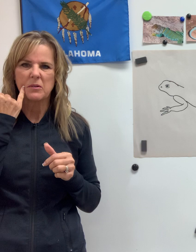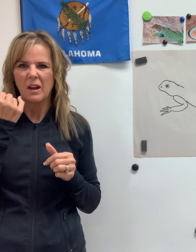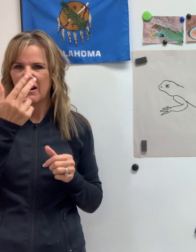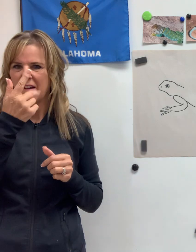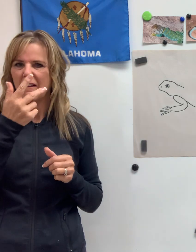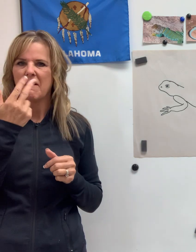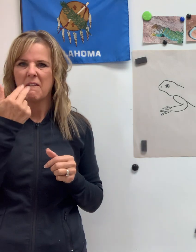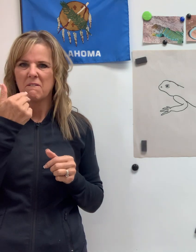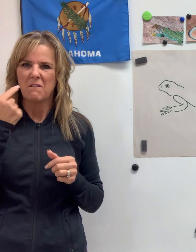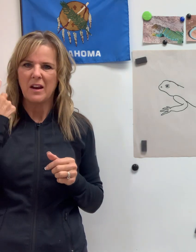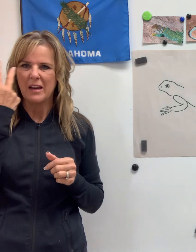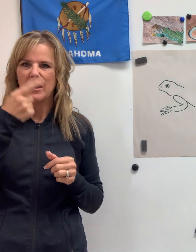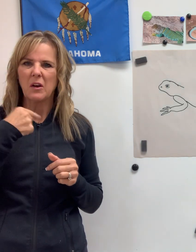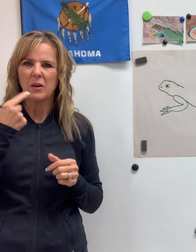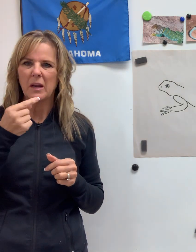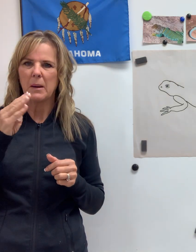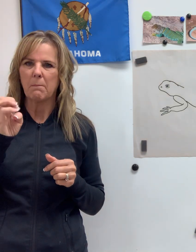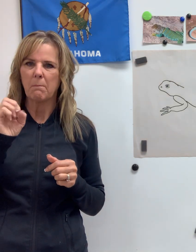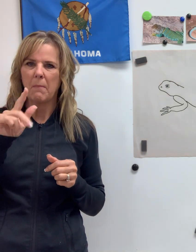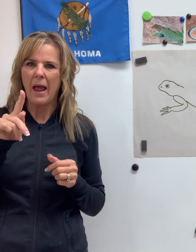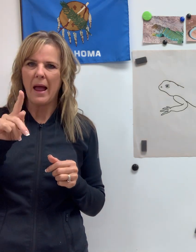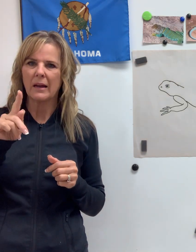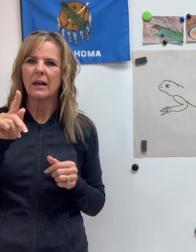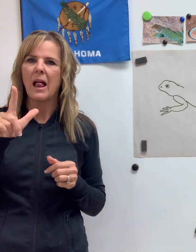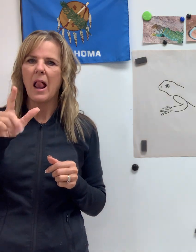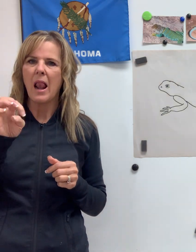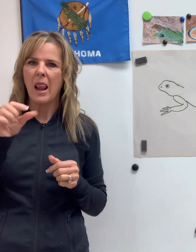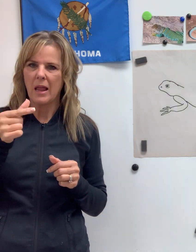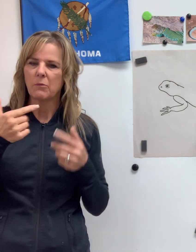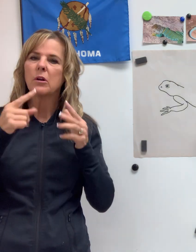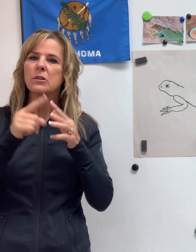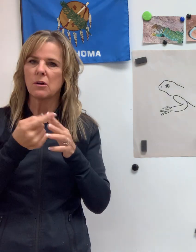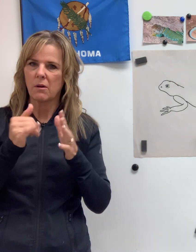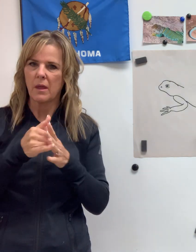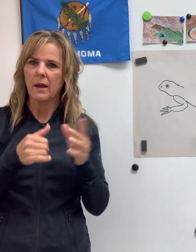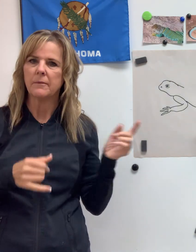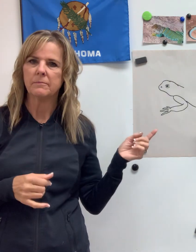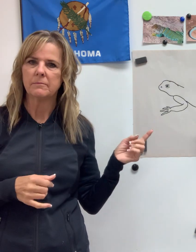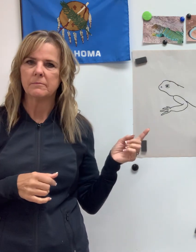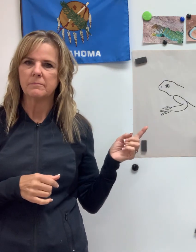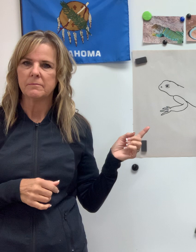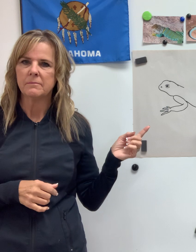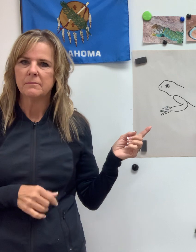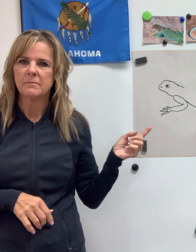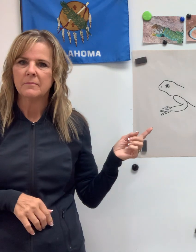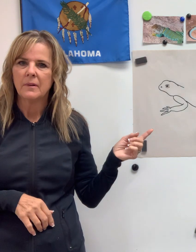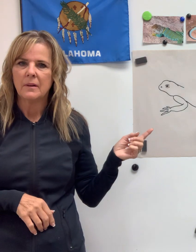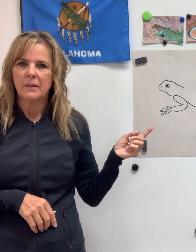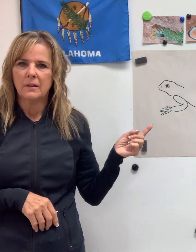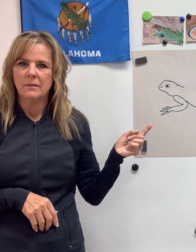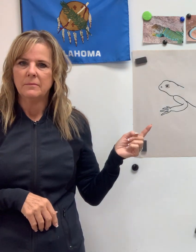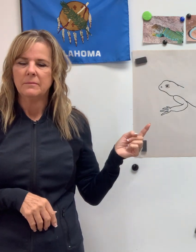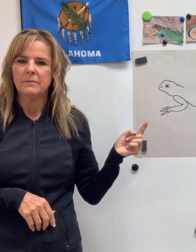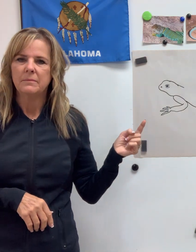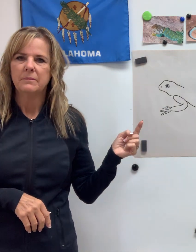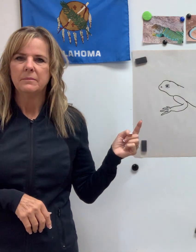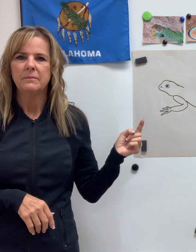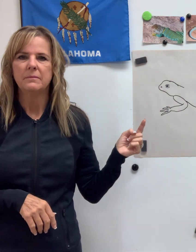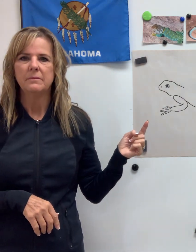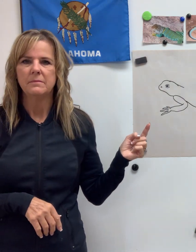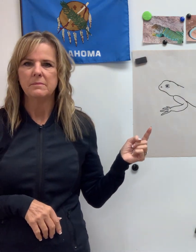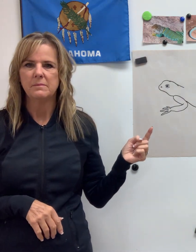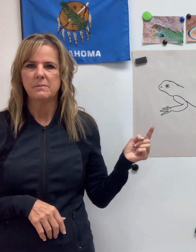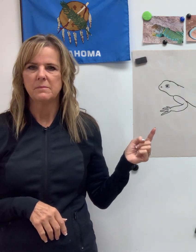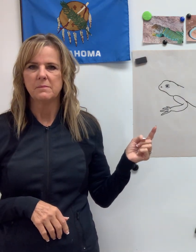funny looking back leg for this lizard. So we're gonna go ahead and get that started. Not at the end of this line, but up just a little